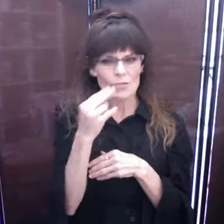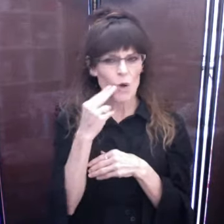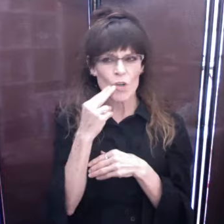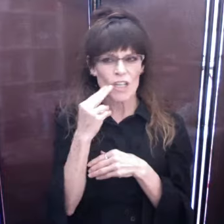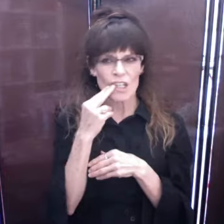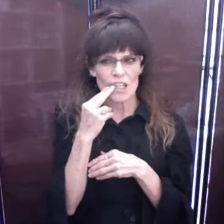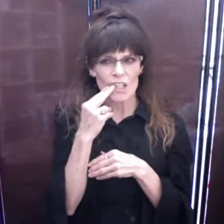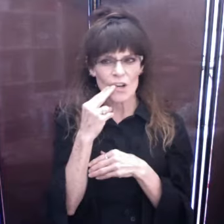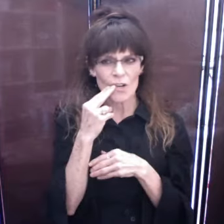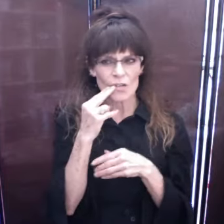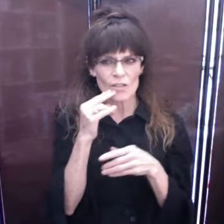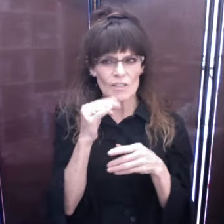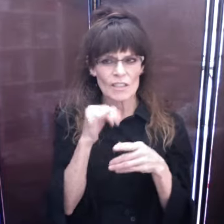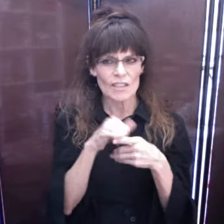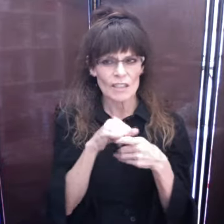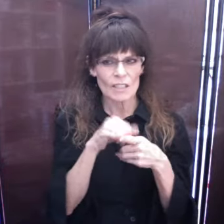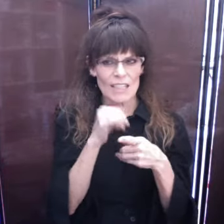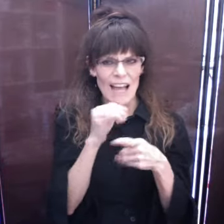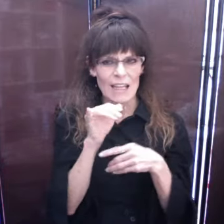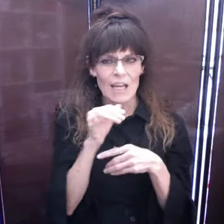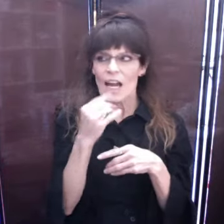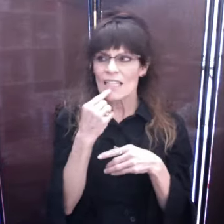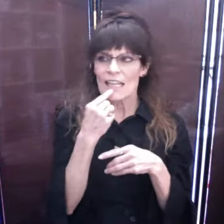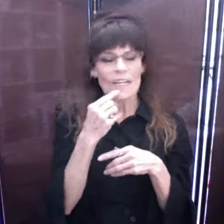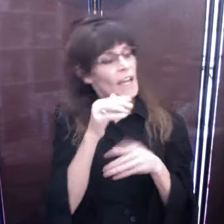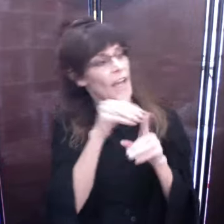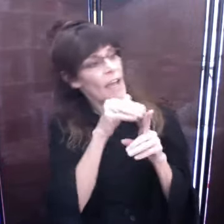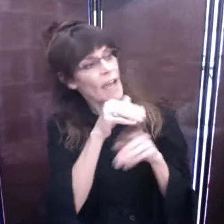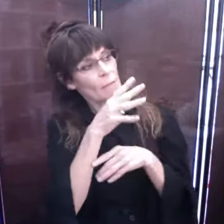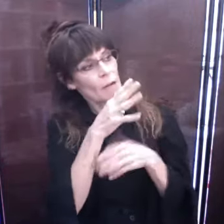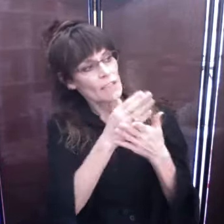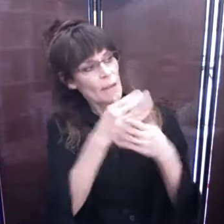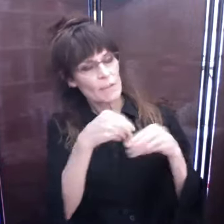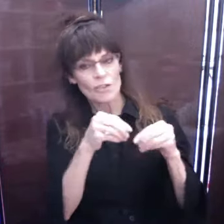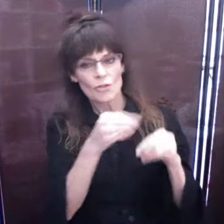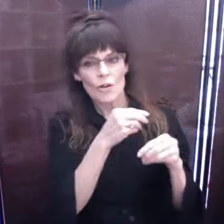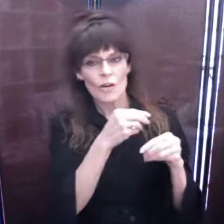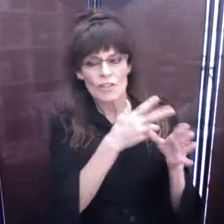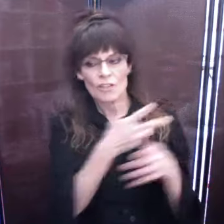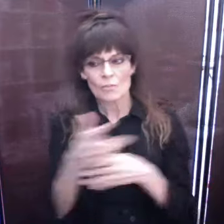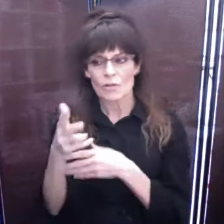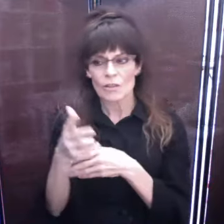me. And so I said, hey, Mom, stop at the store. And she stopped, and I lit one of those up, and it was like,